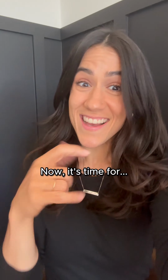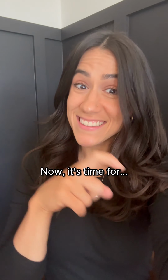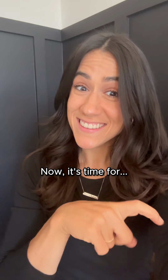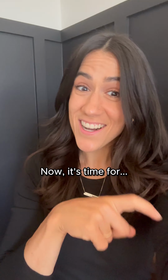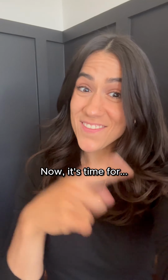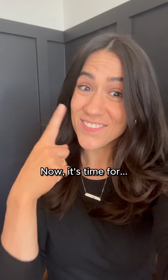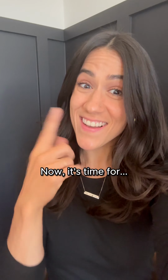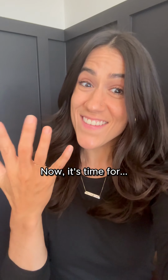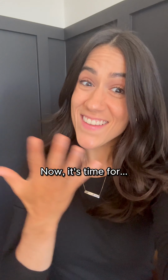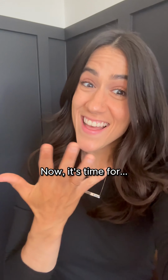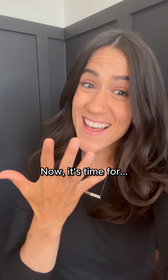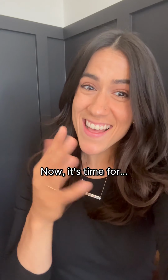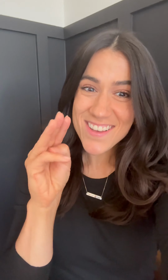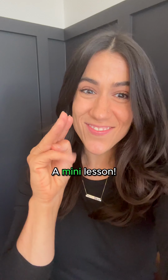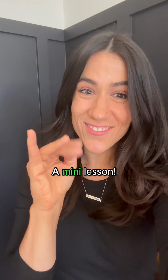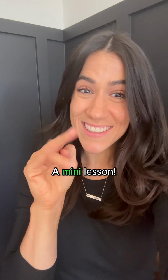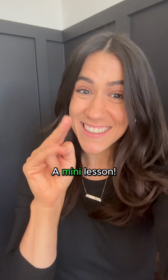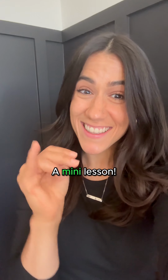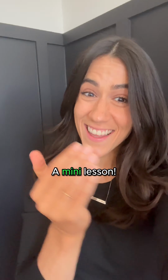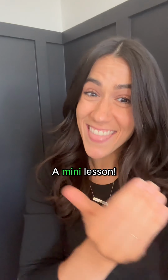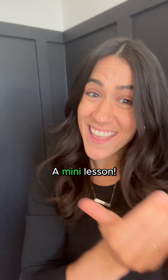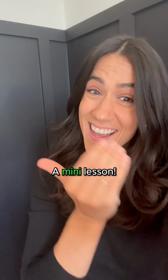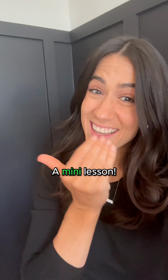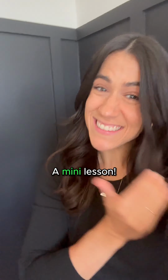Now it's time for a mini lesson.